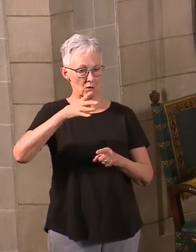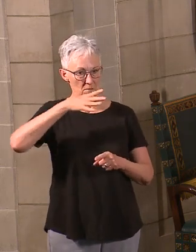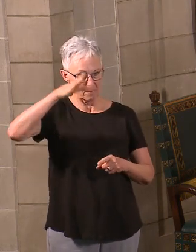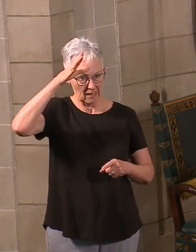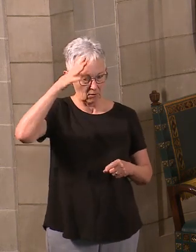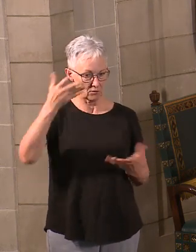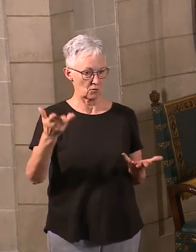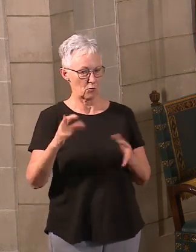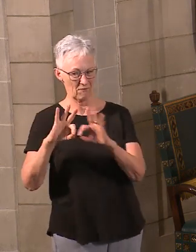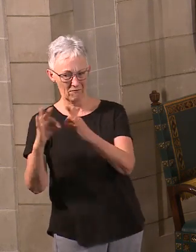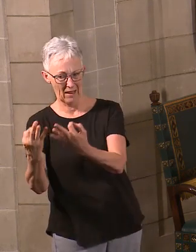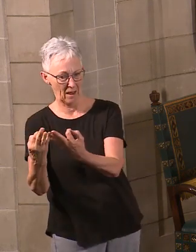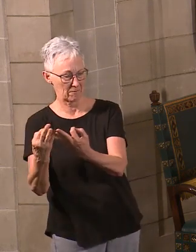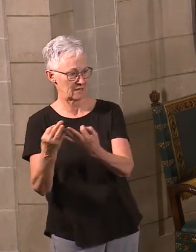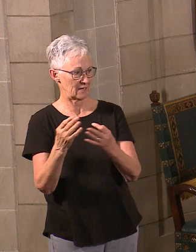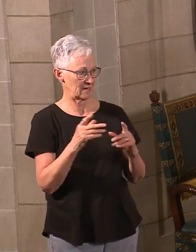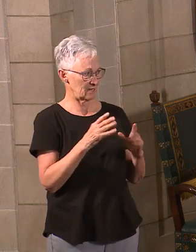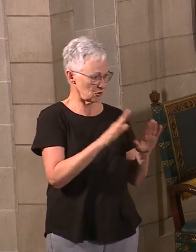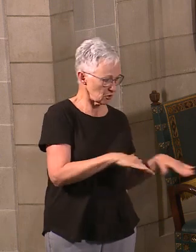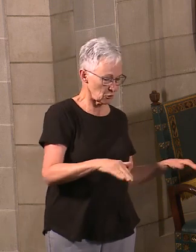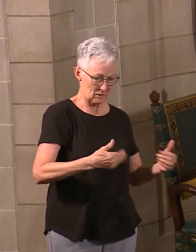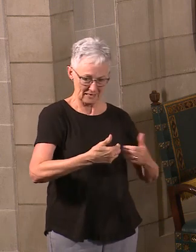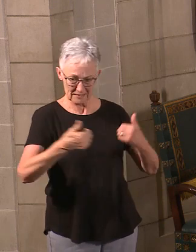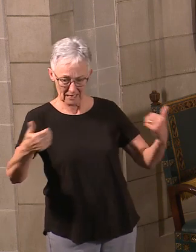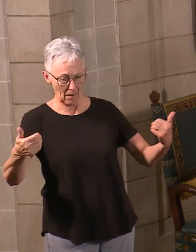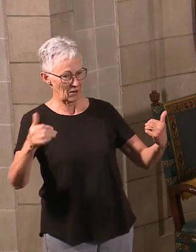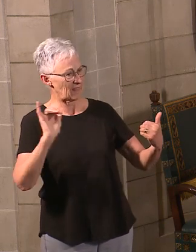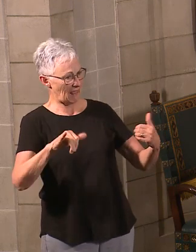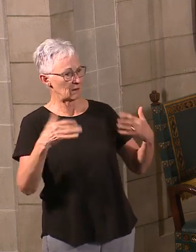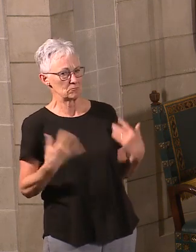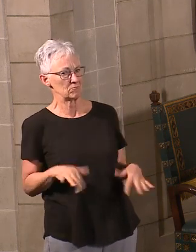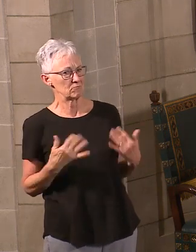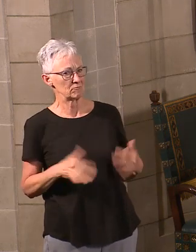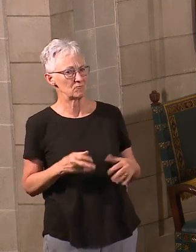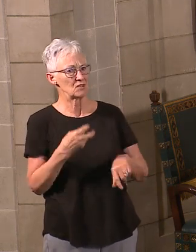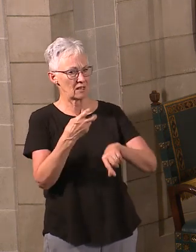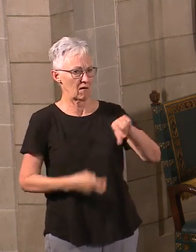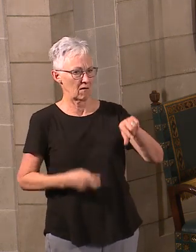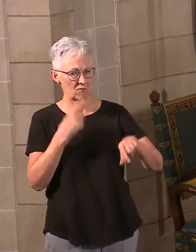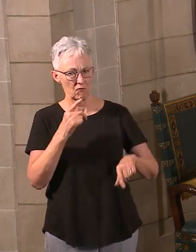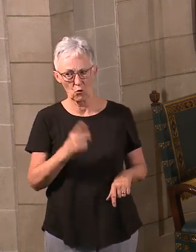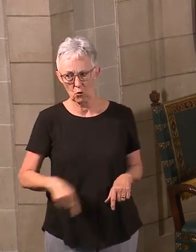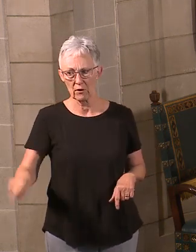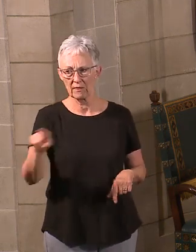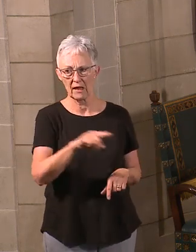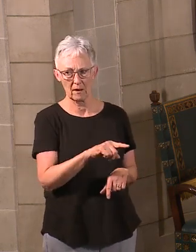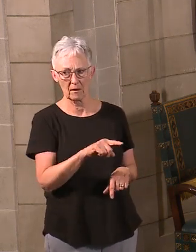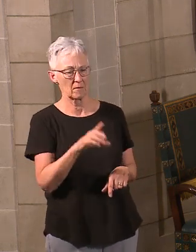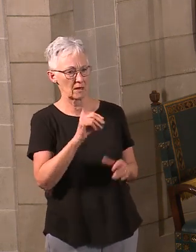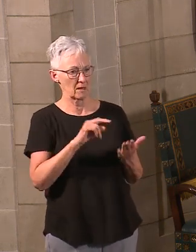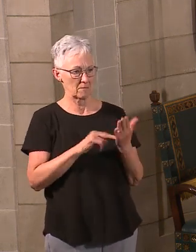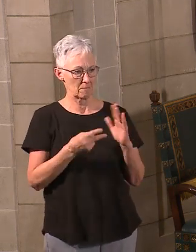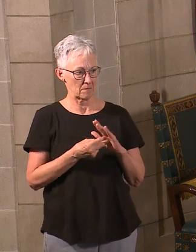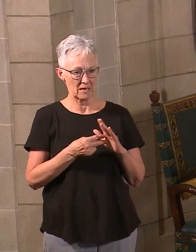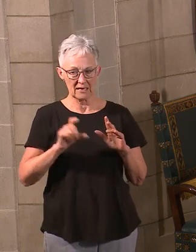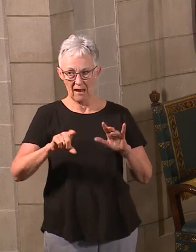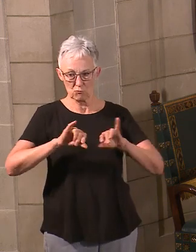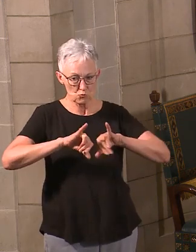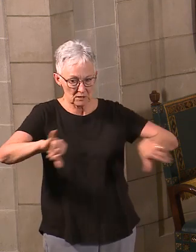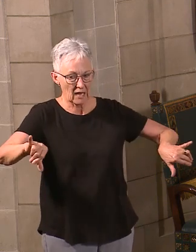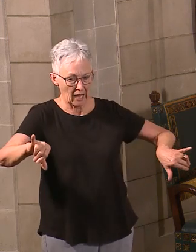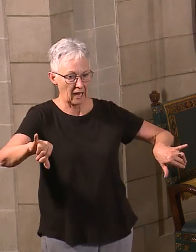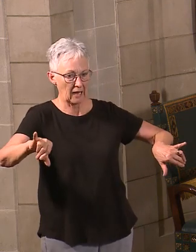have put additional strains on families and foster families, and this may actually result in placement disruptions. The